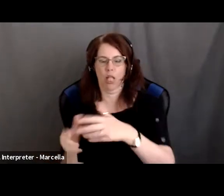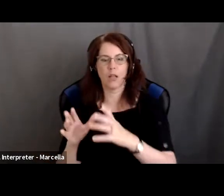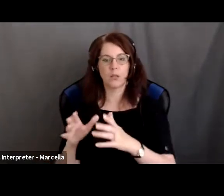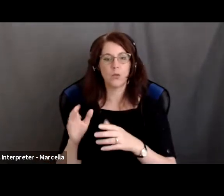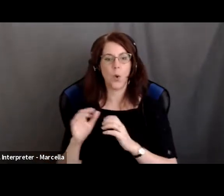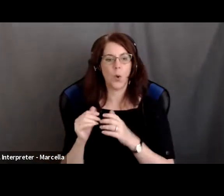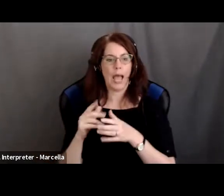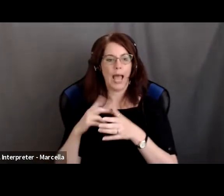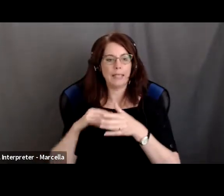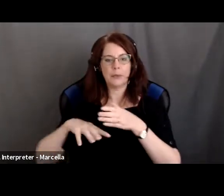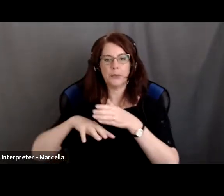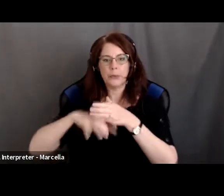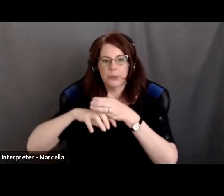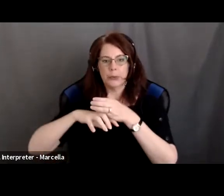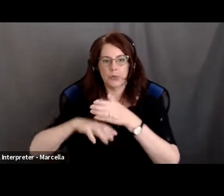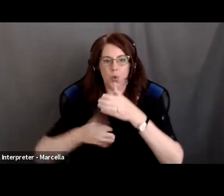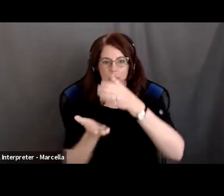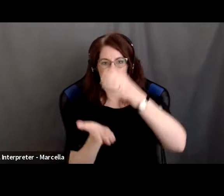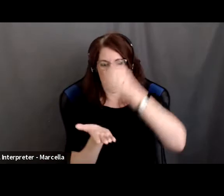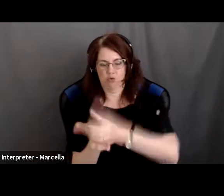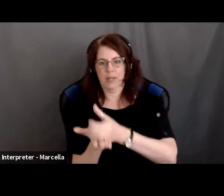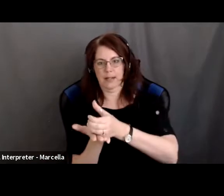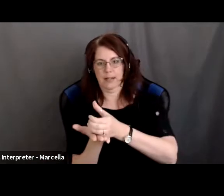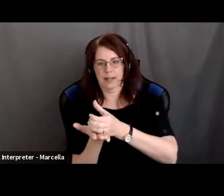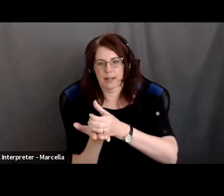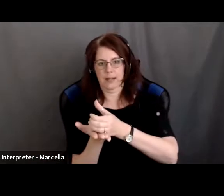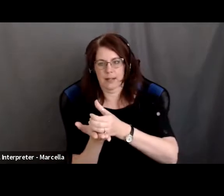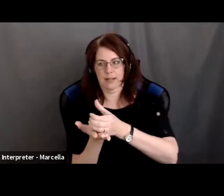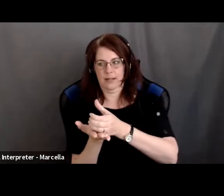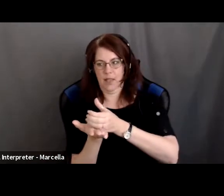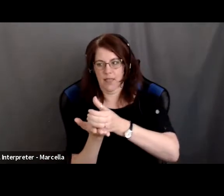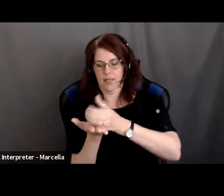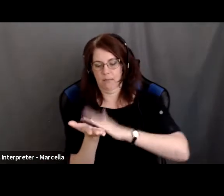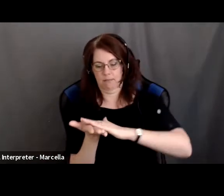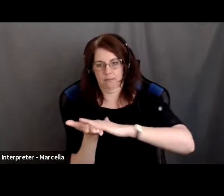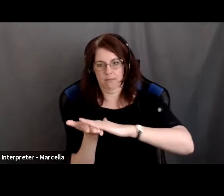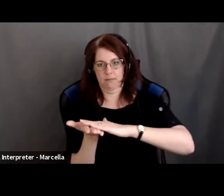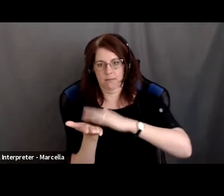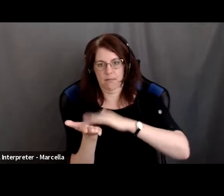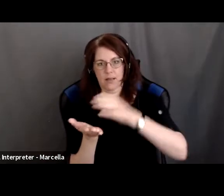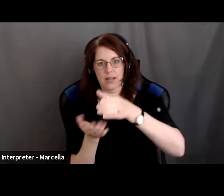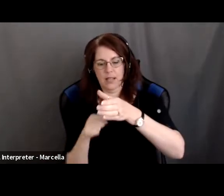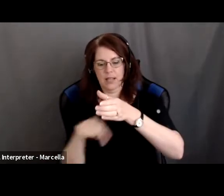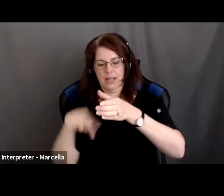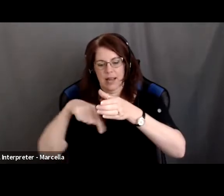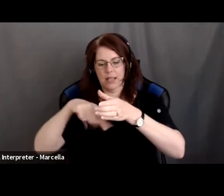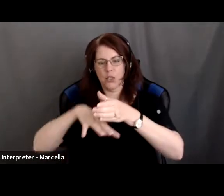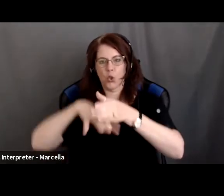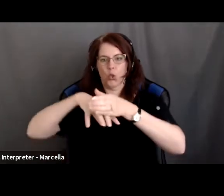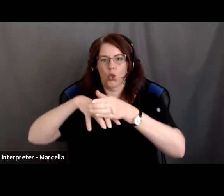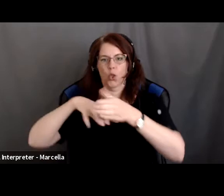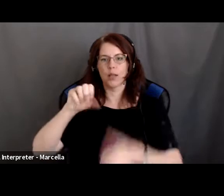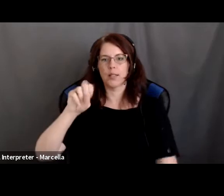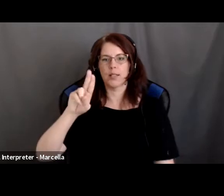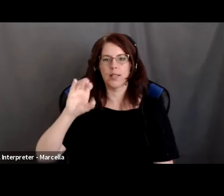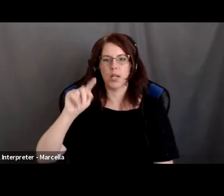uses suction. So when you set the drink down on the table or the flat surface, it creates a suction so that